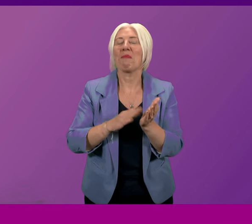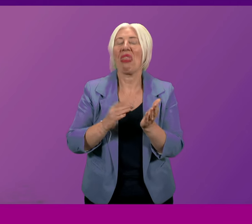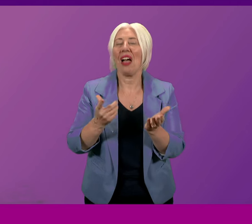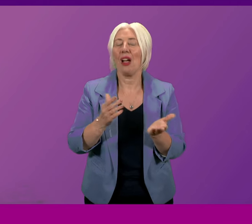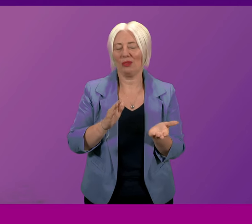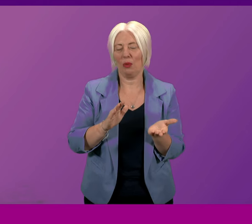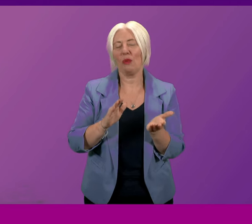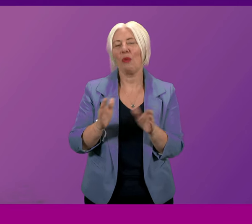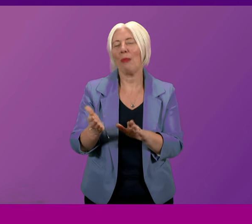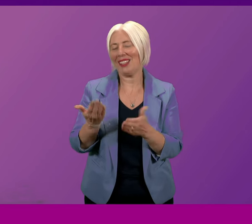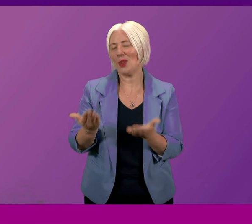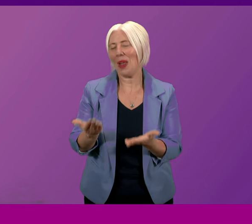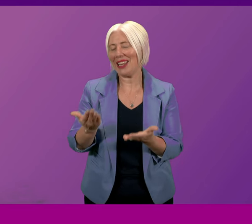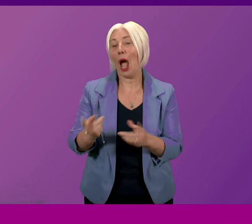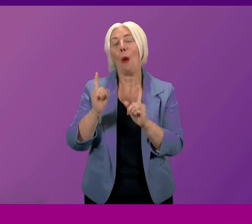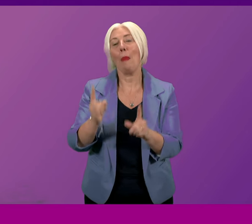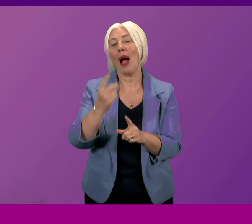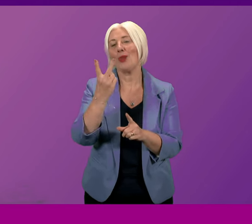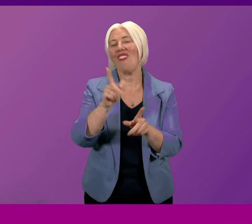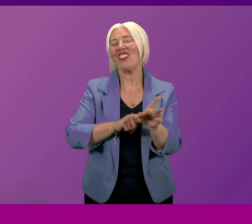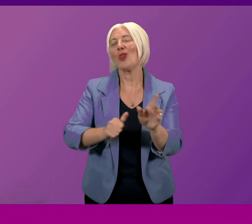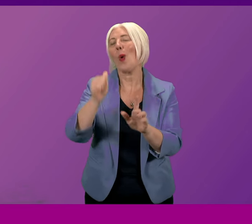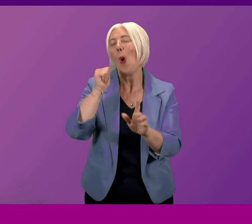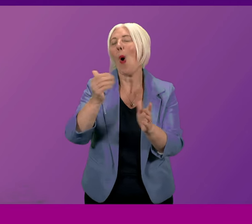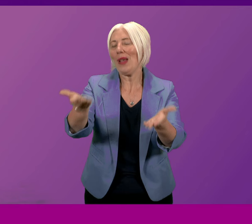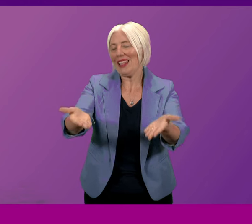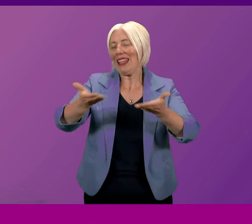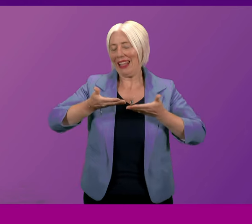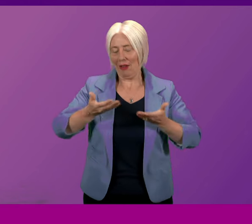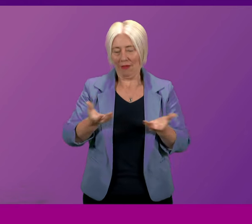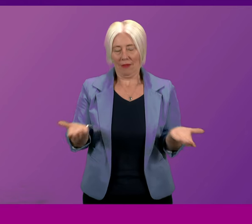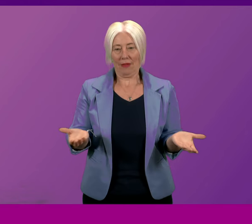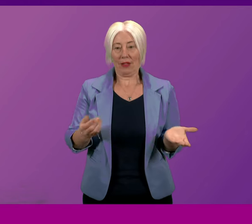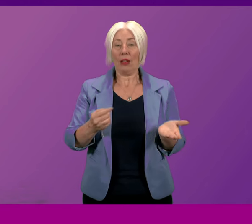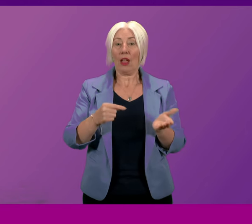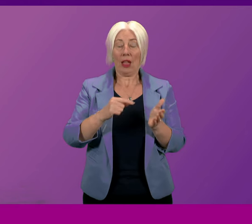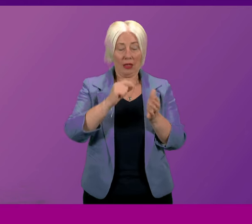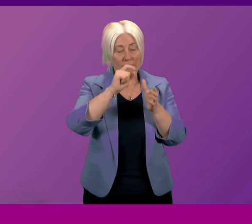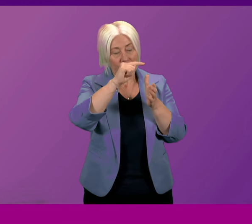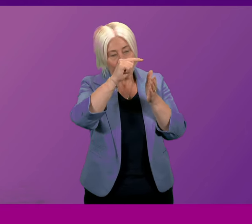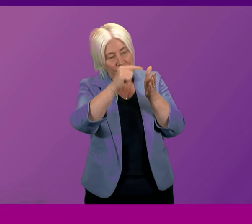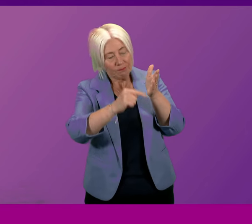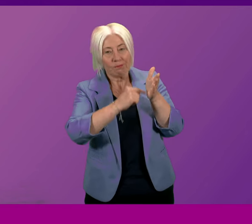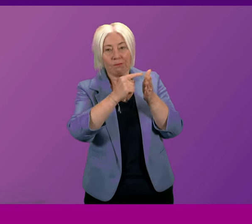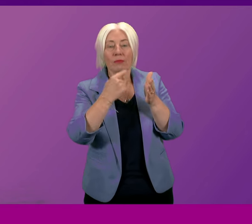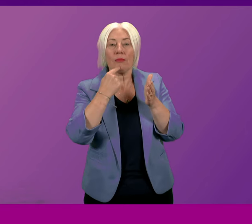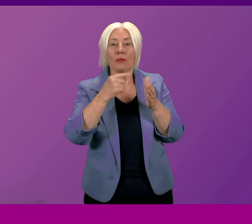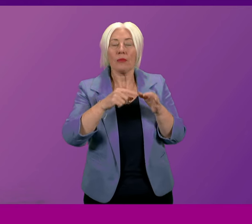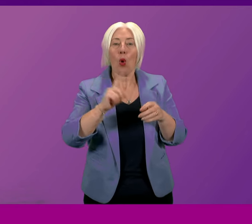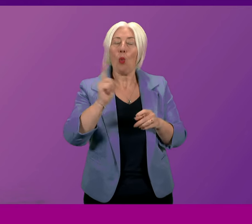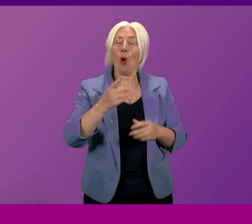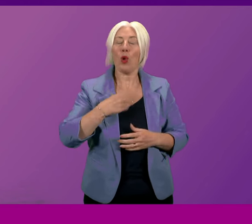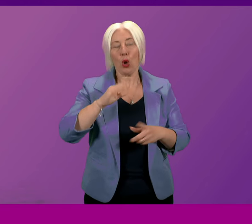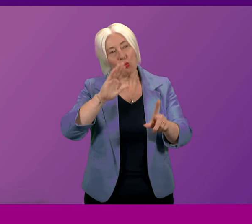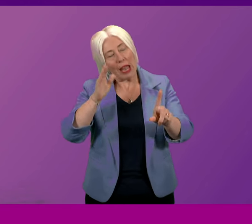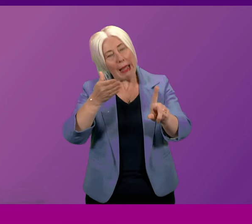day, 25 years ago. On it are engraved the qualities to which we all aspire